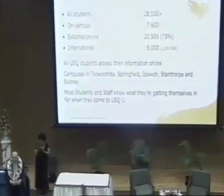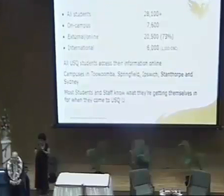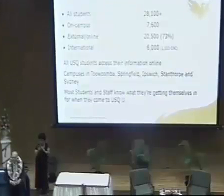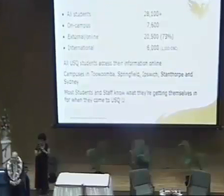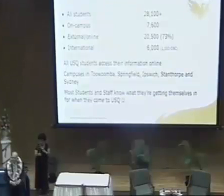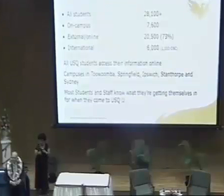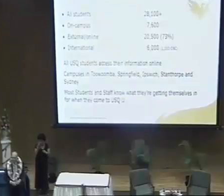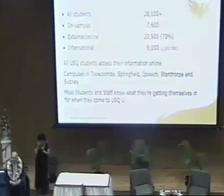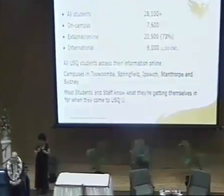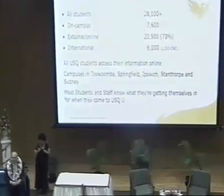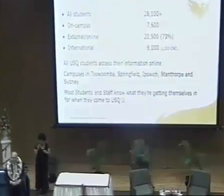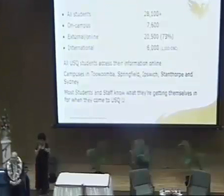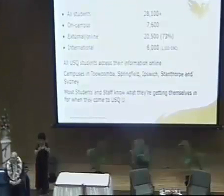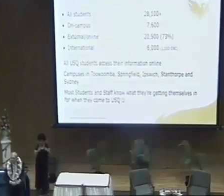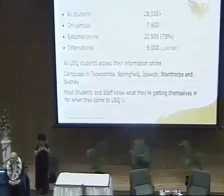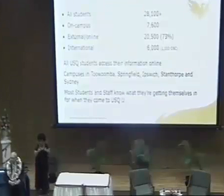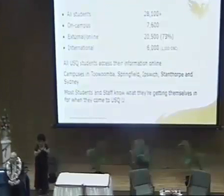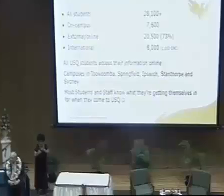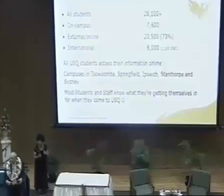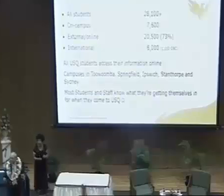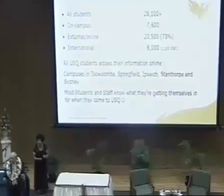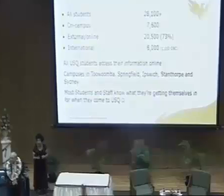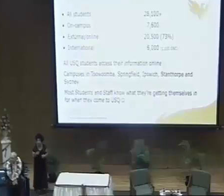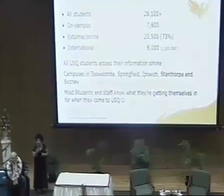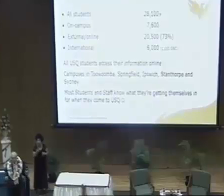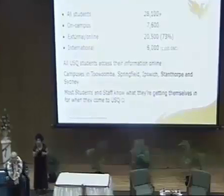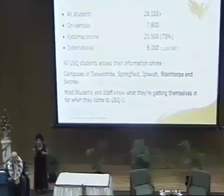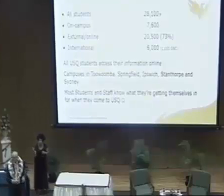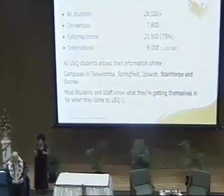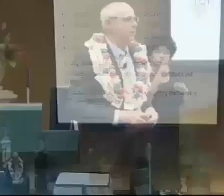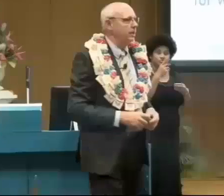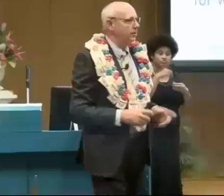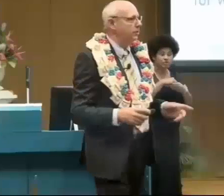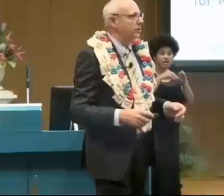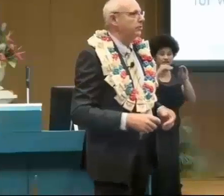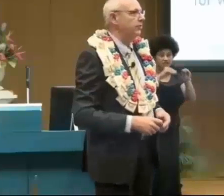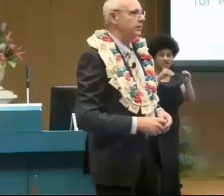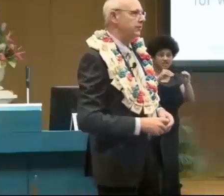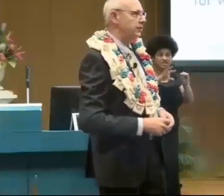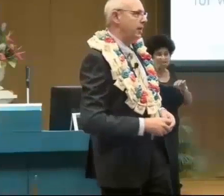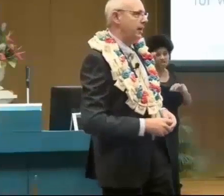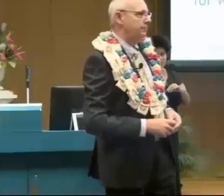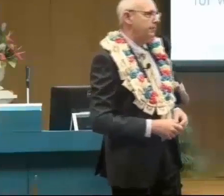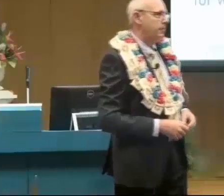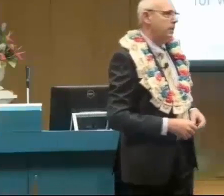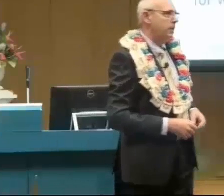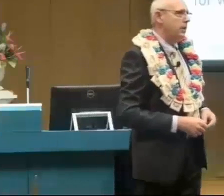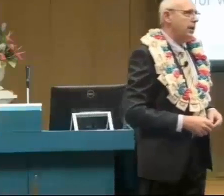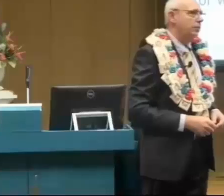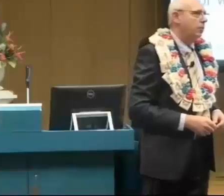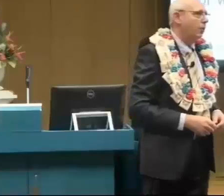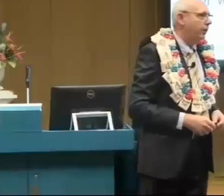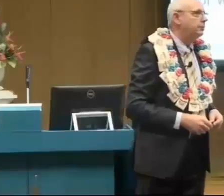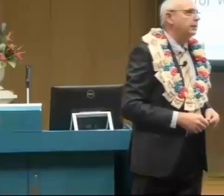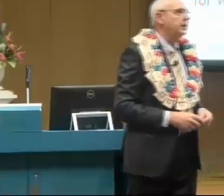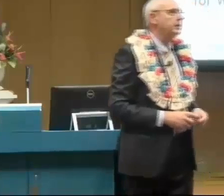and particularly those who come to teach with us realise that they're not going to be teaching in the traditional face-to-face manner. There